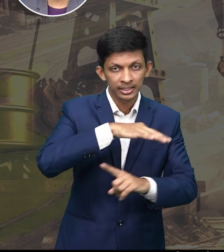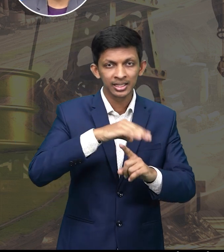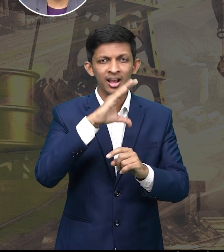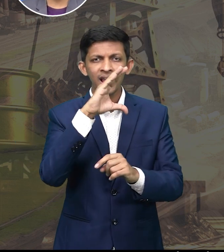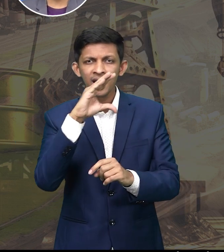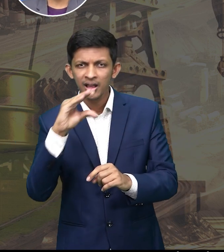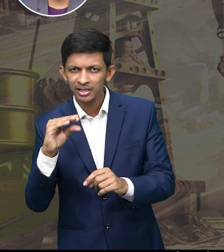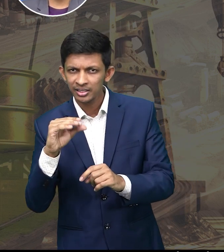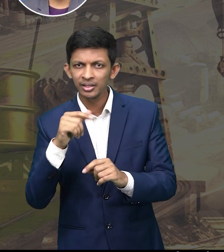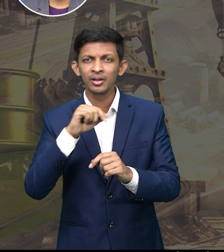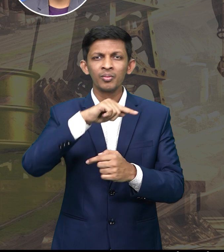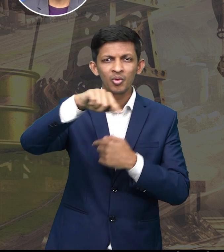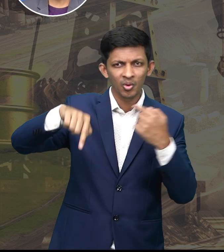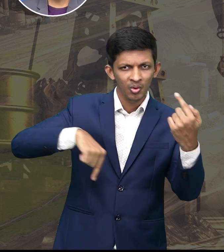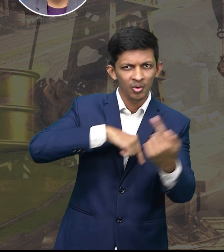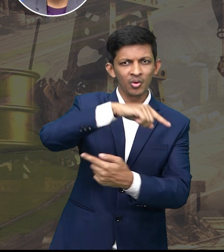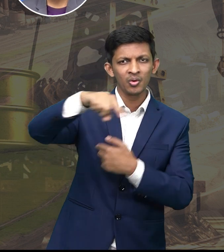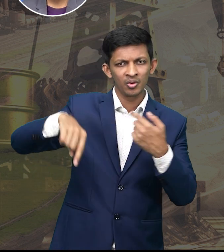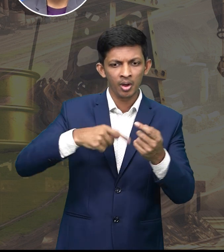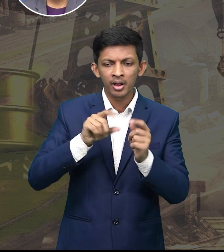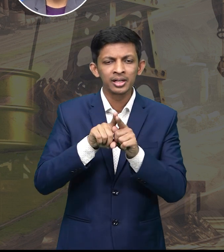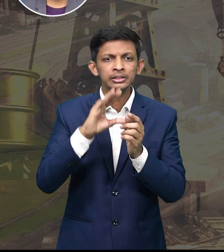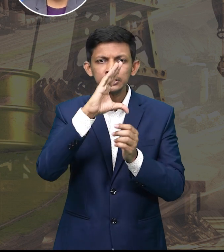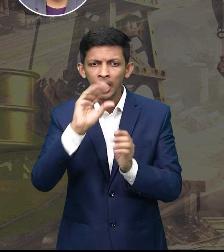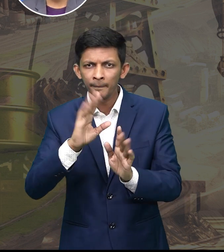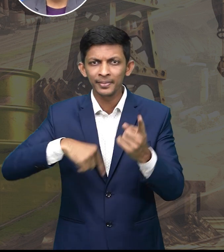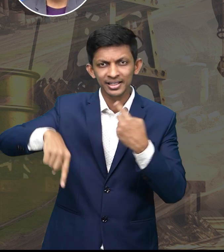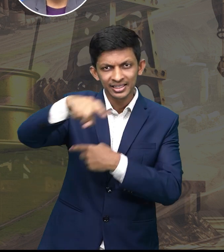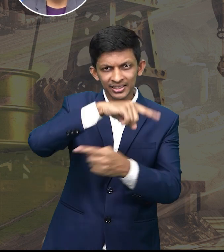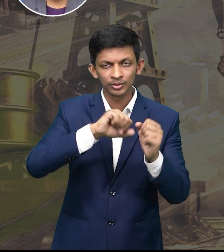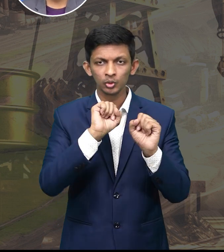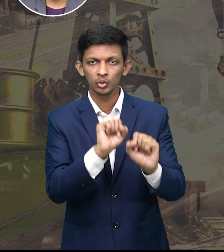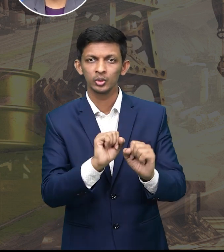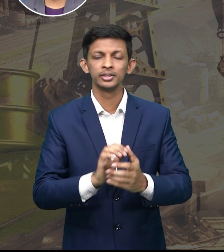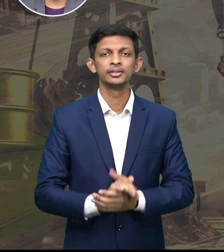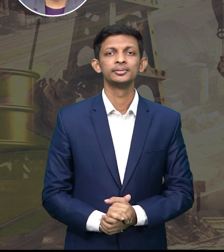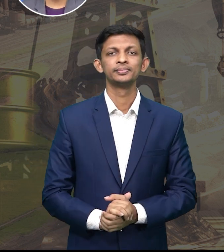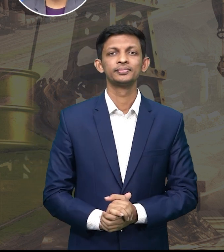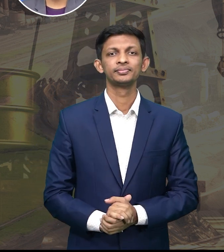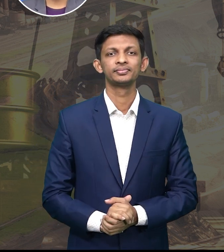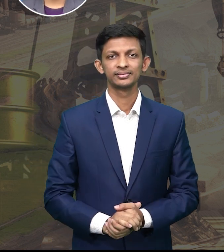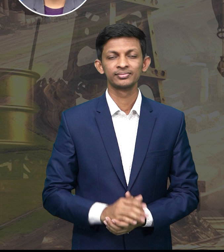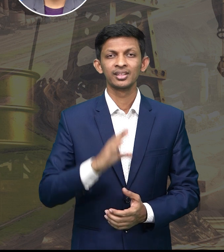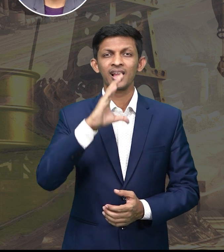the environment: reduce, reuse and recycle.